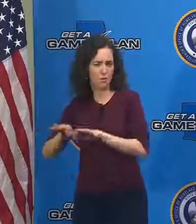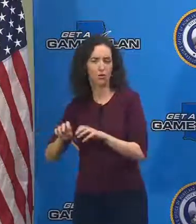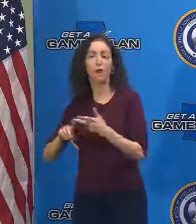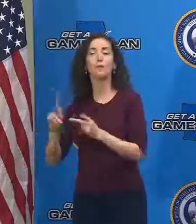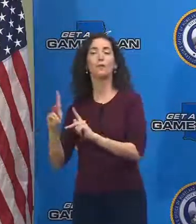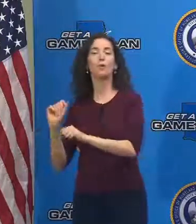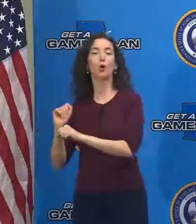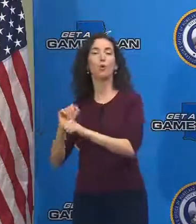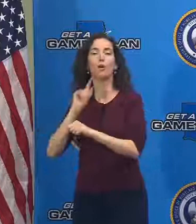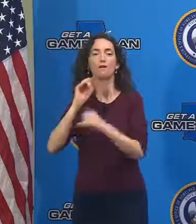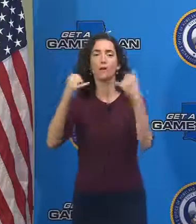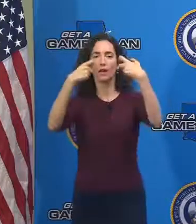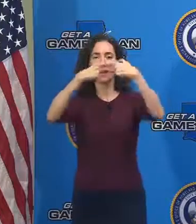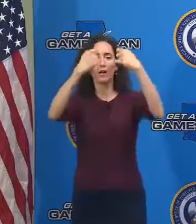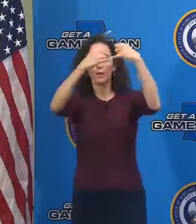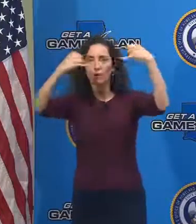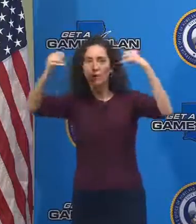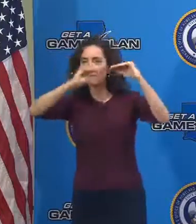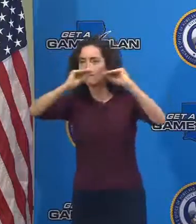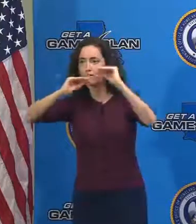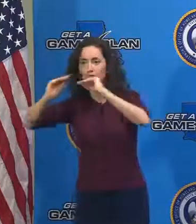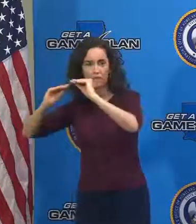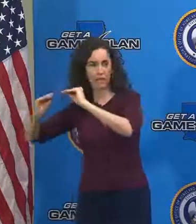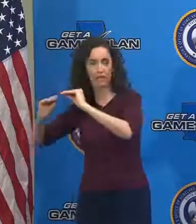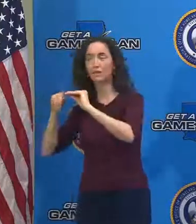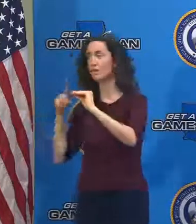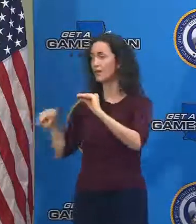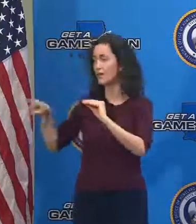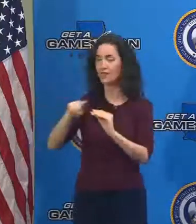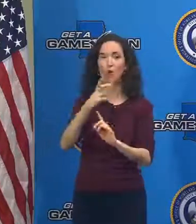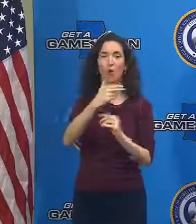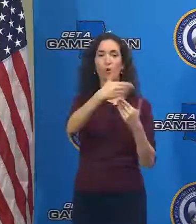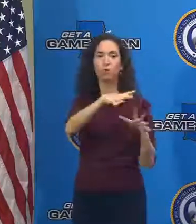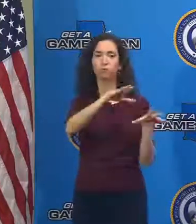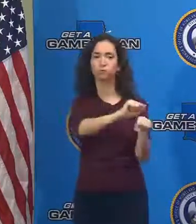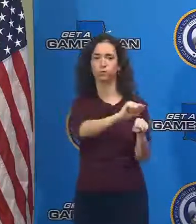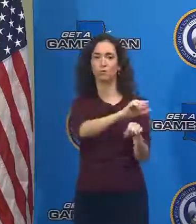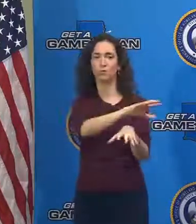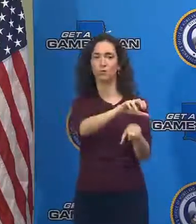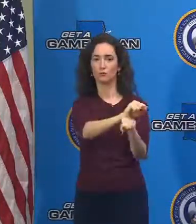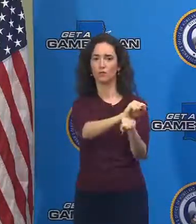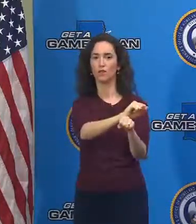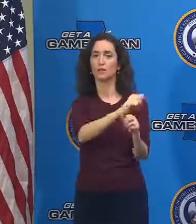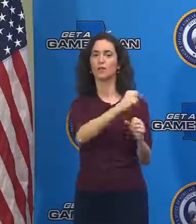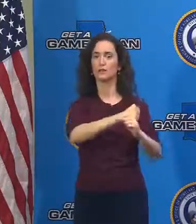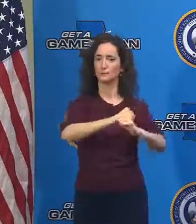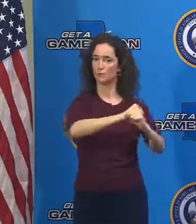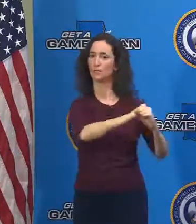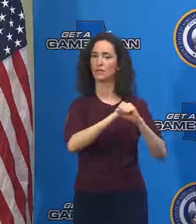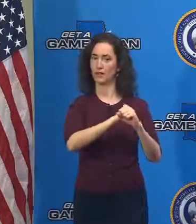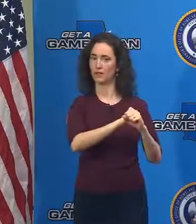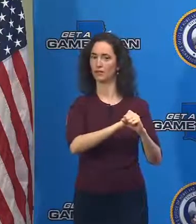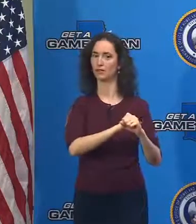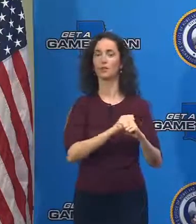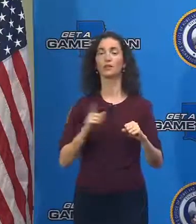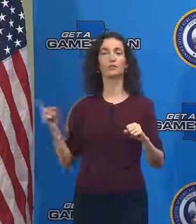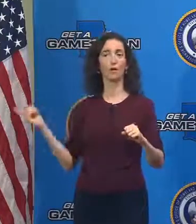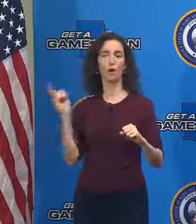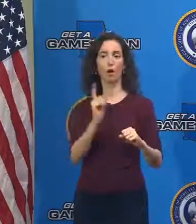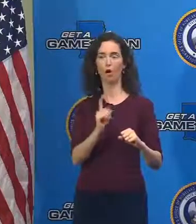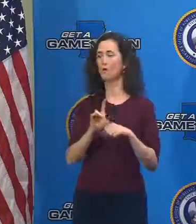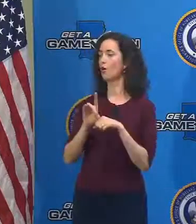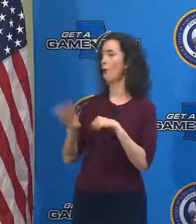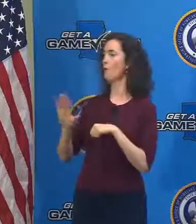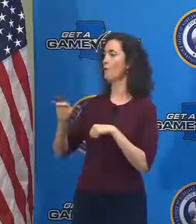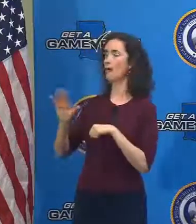restoring critical infrastructure in the state so that their rooms are protected, so that they get to stay in their rooms rather than